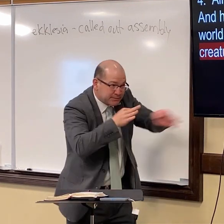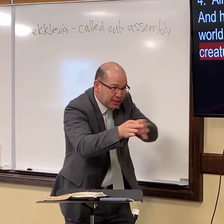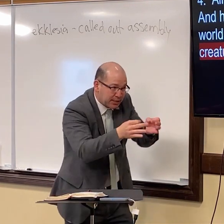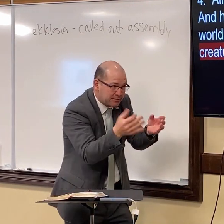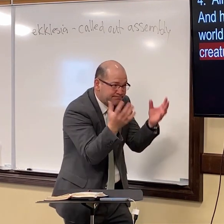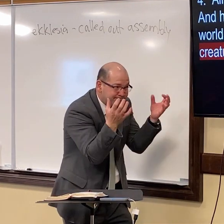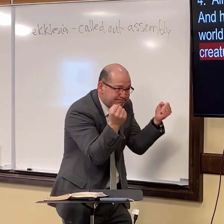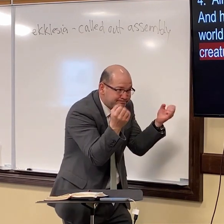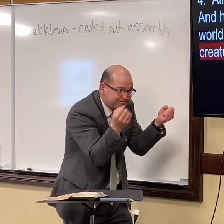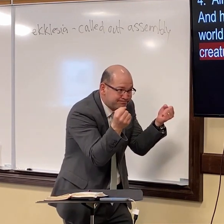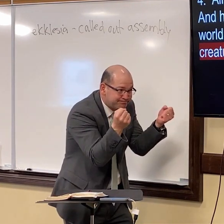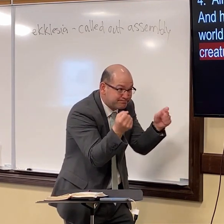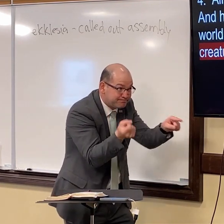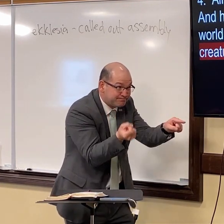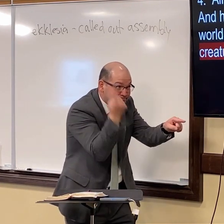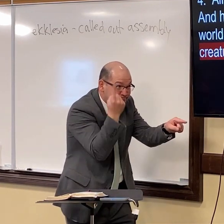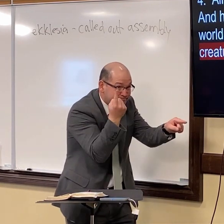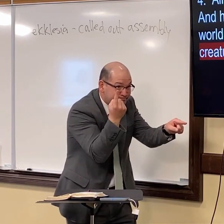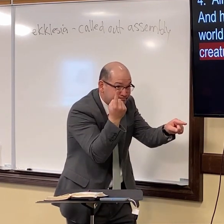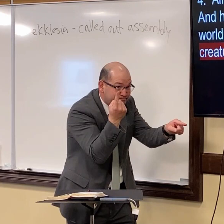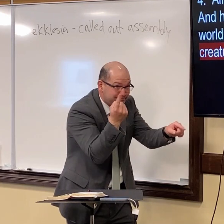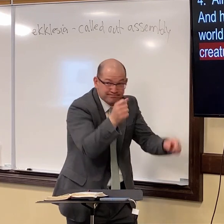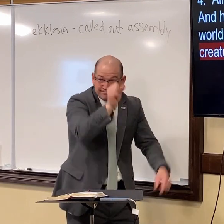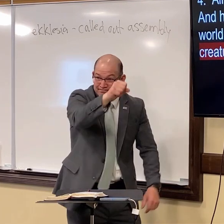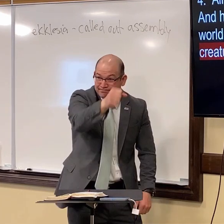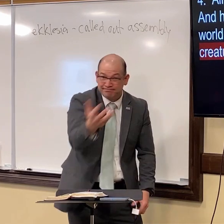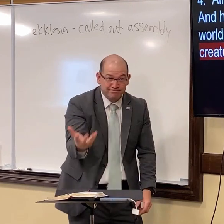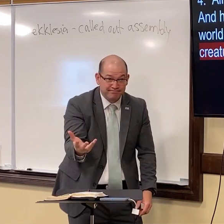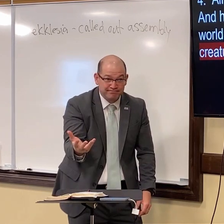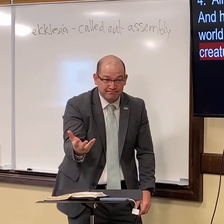making sure that they understand each step of the way.